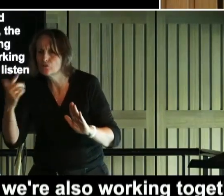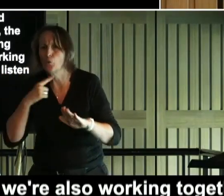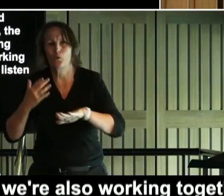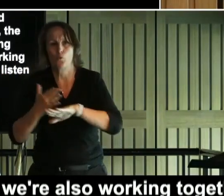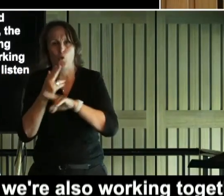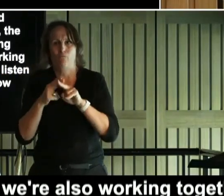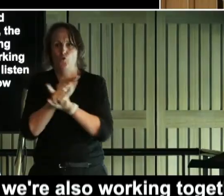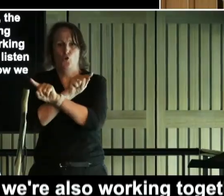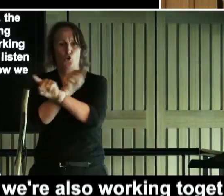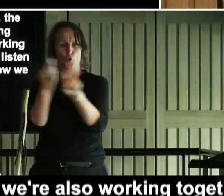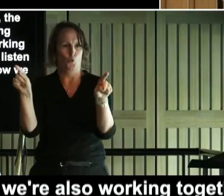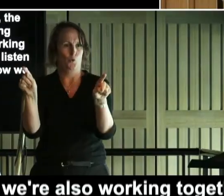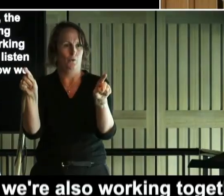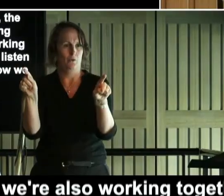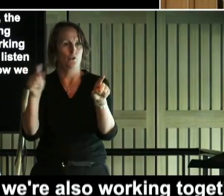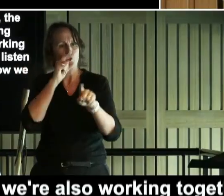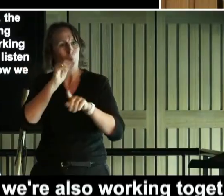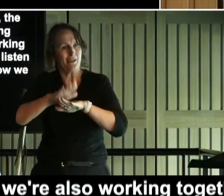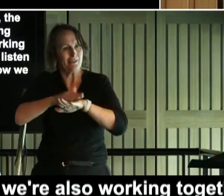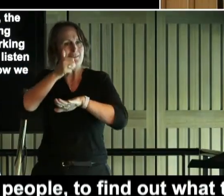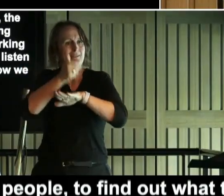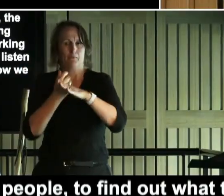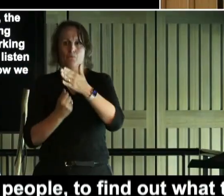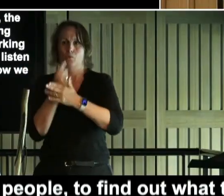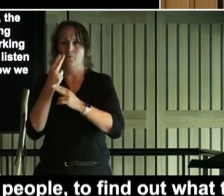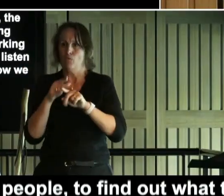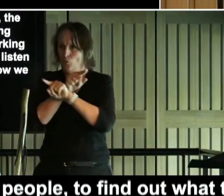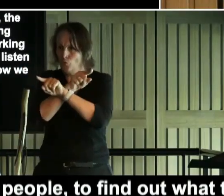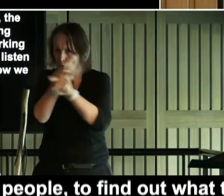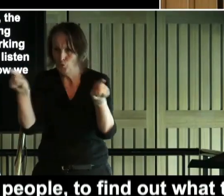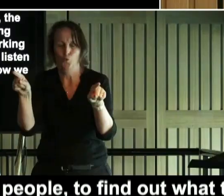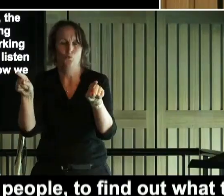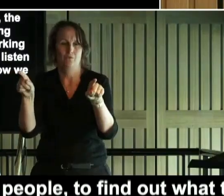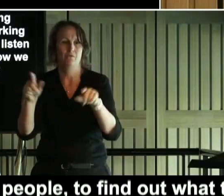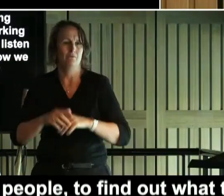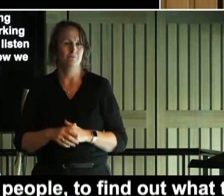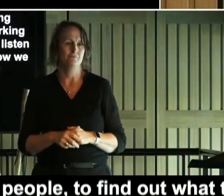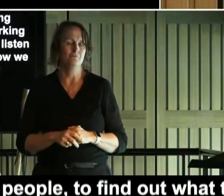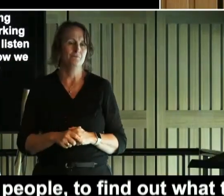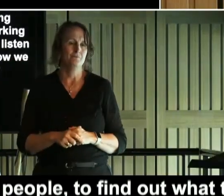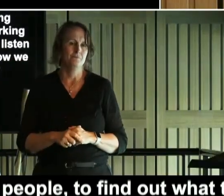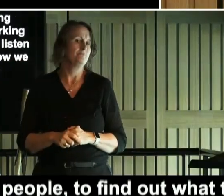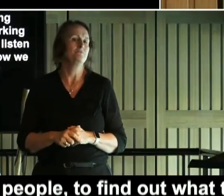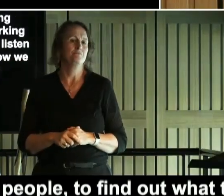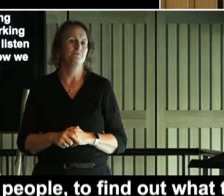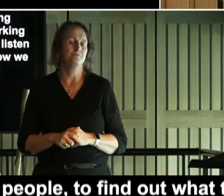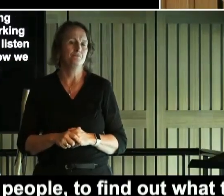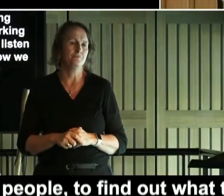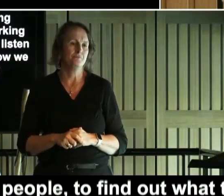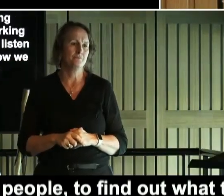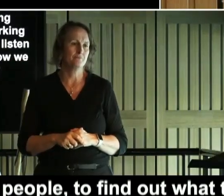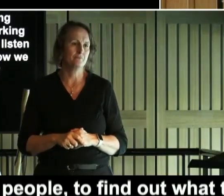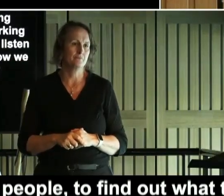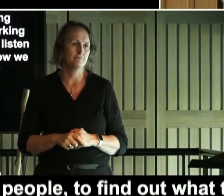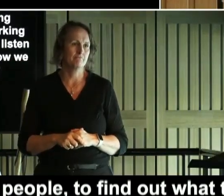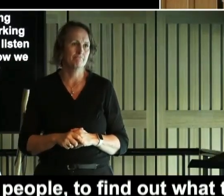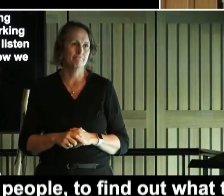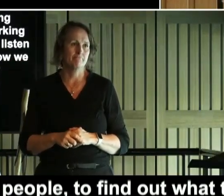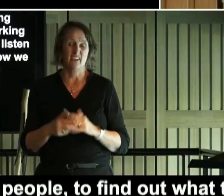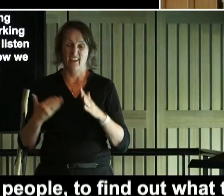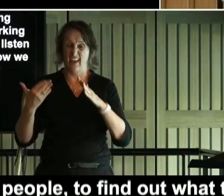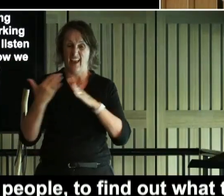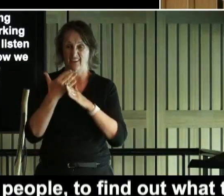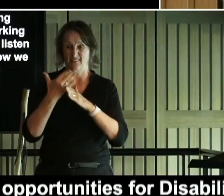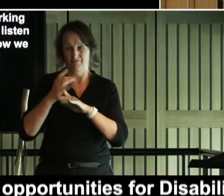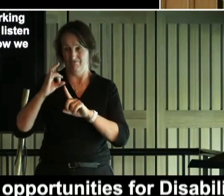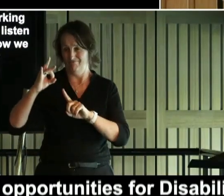more opportunities for disability leadership in the arts. And I'll finish that by saying how important access is to